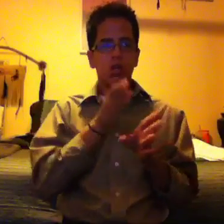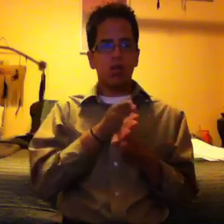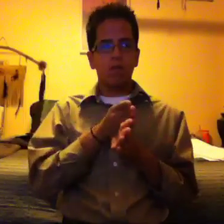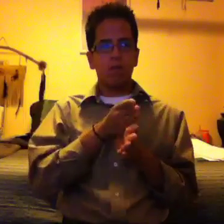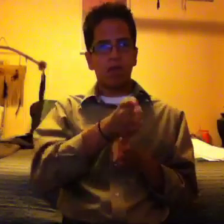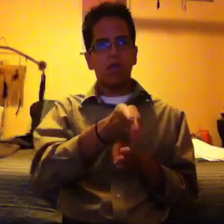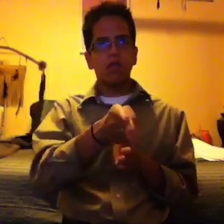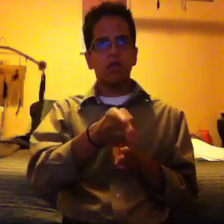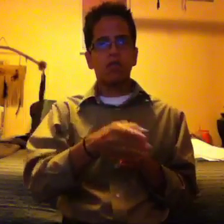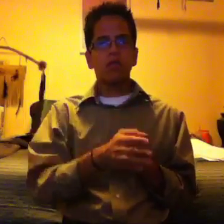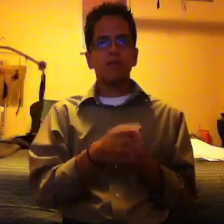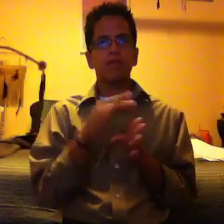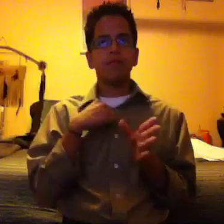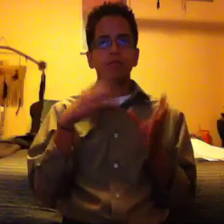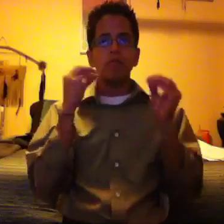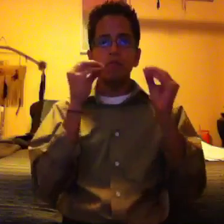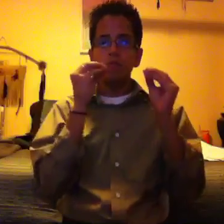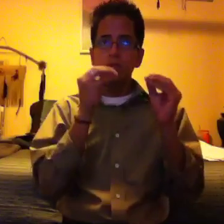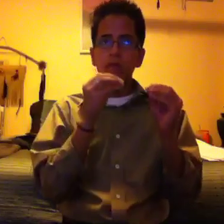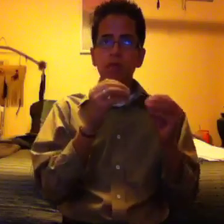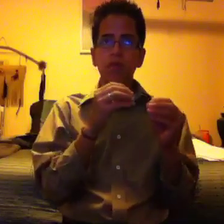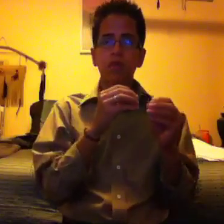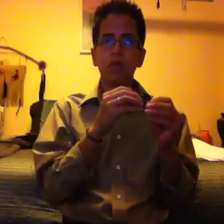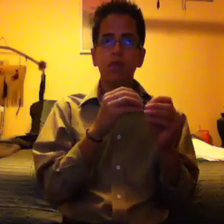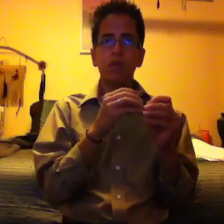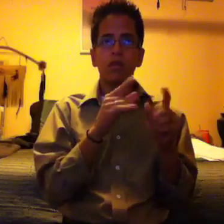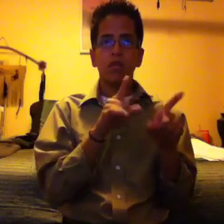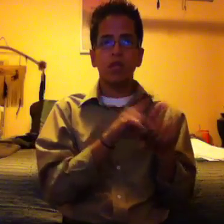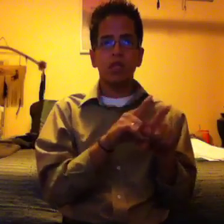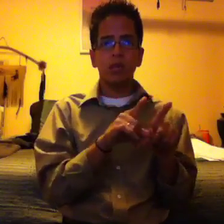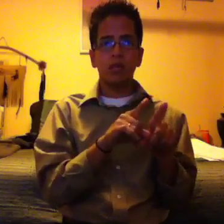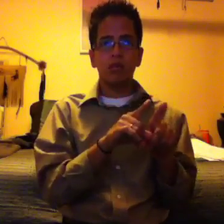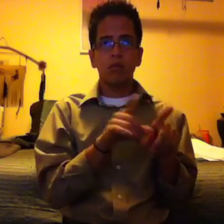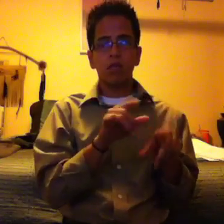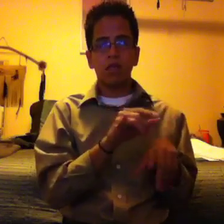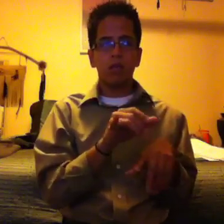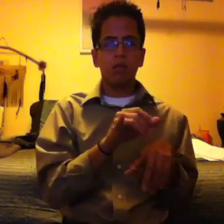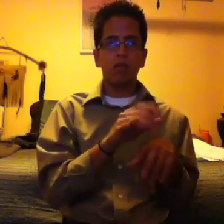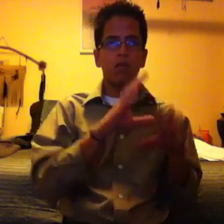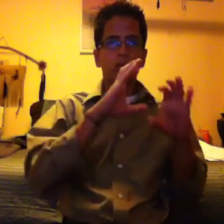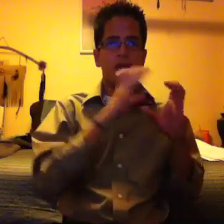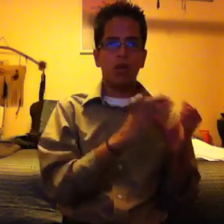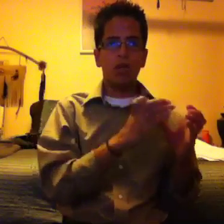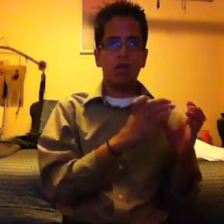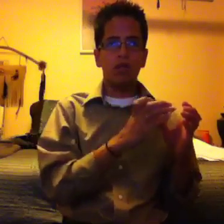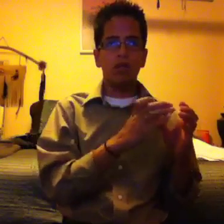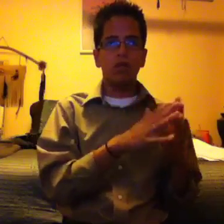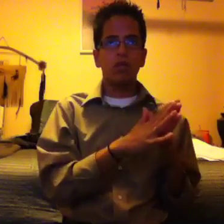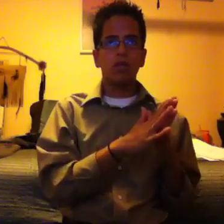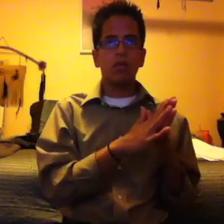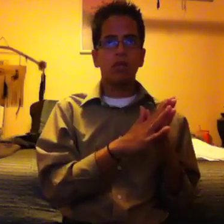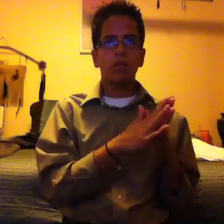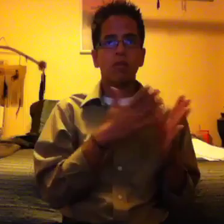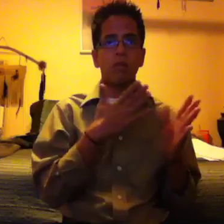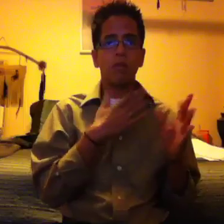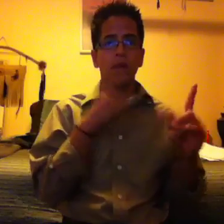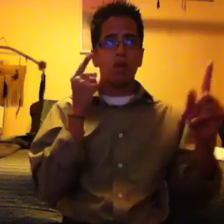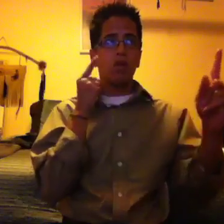similar class, a reading class, but the needs are very different. So again, the goal is to integrate reading, writing, and research projects